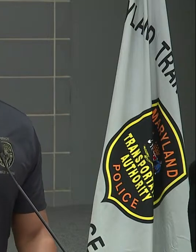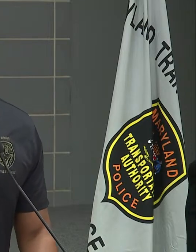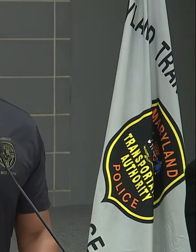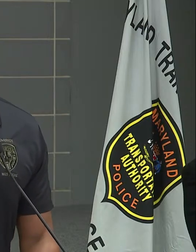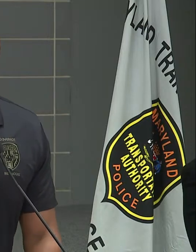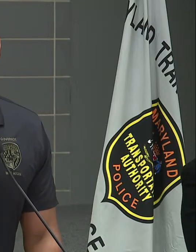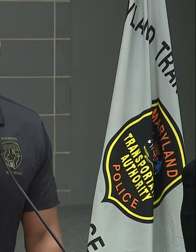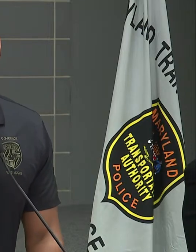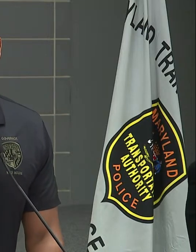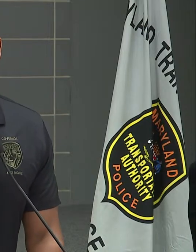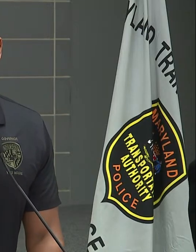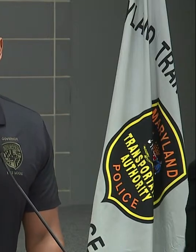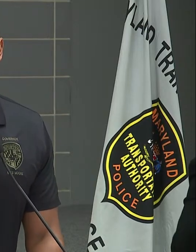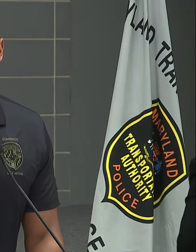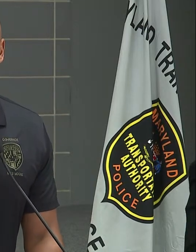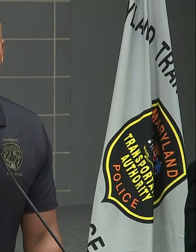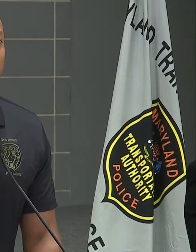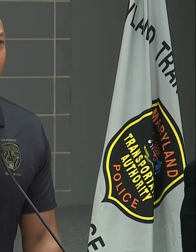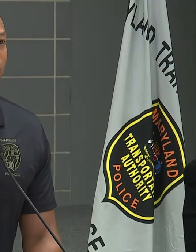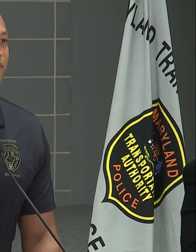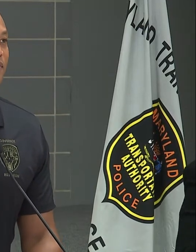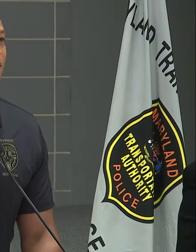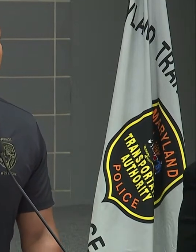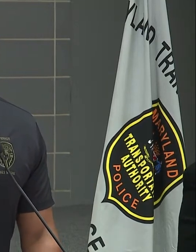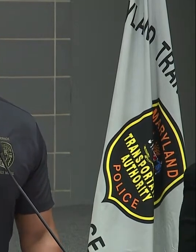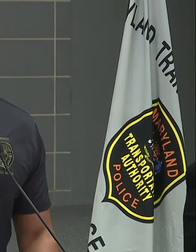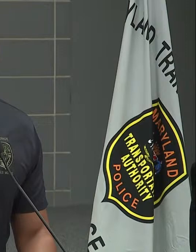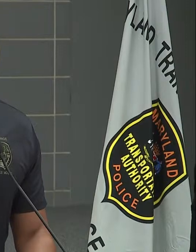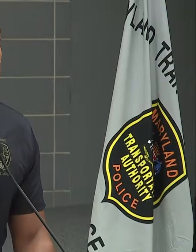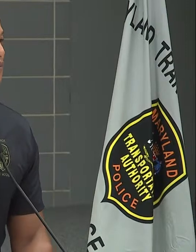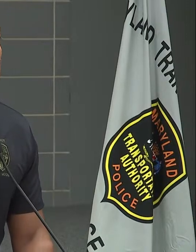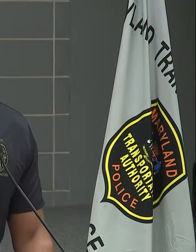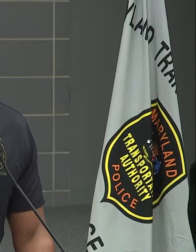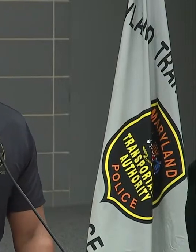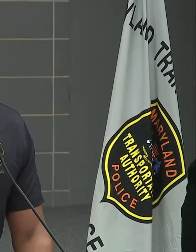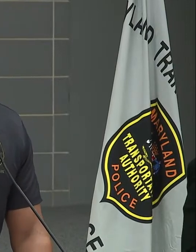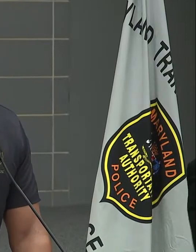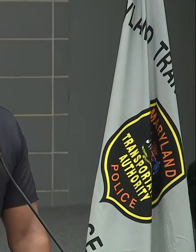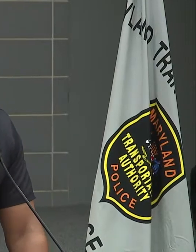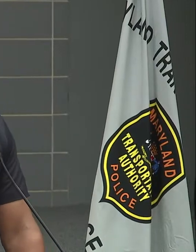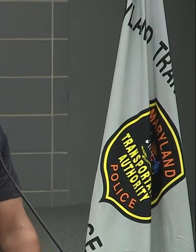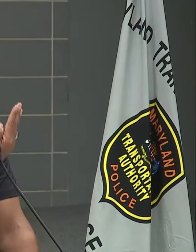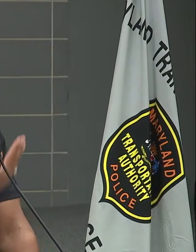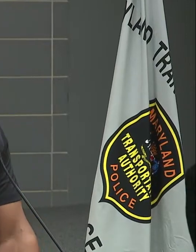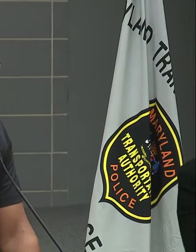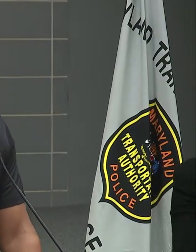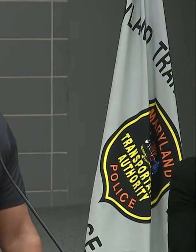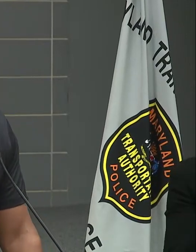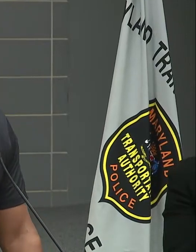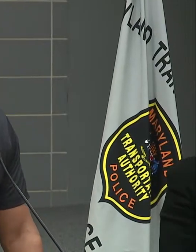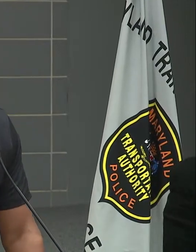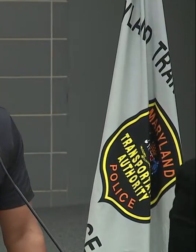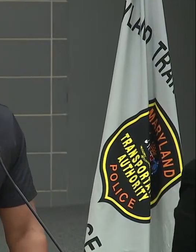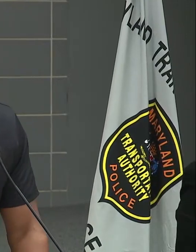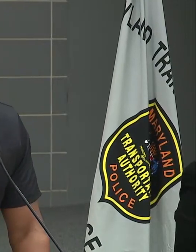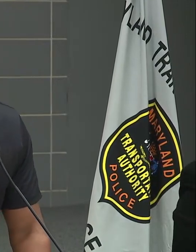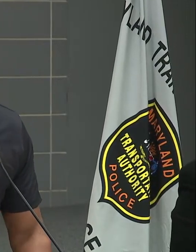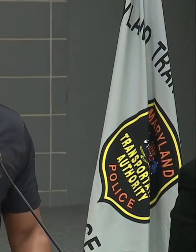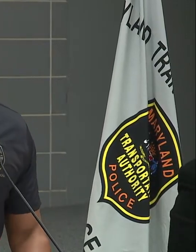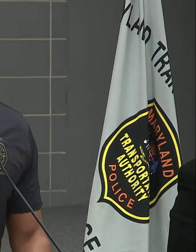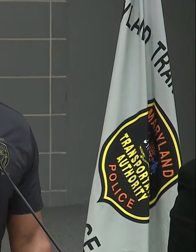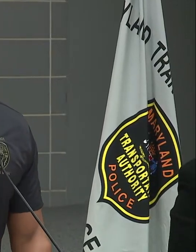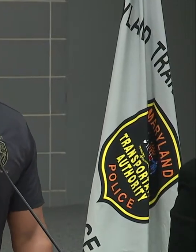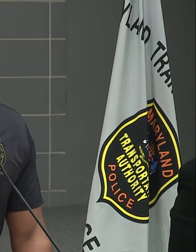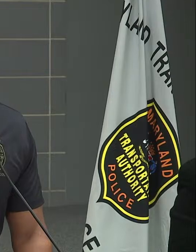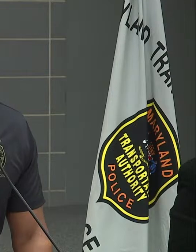press conference for these past 3+ weeks. To all of you, we just want to say thank you.